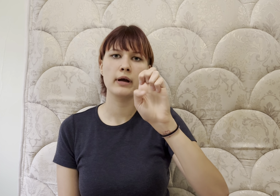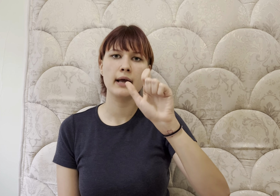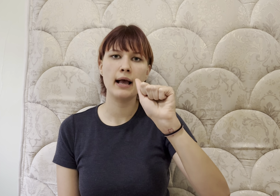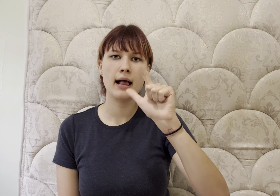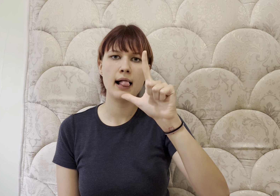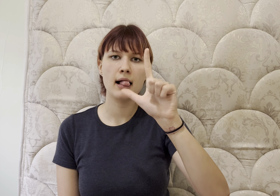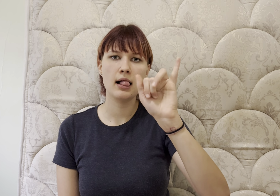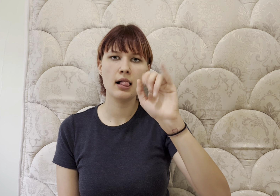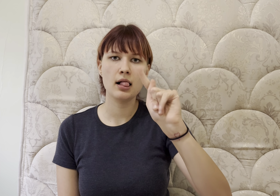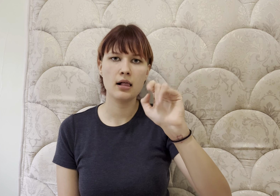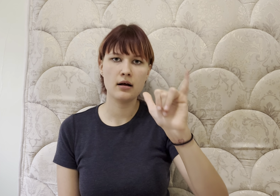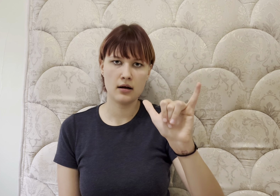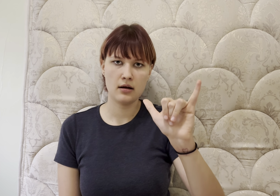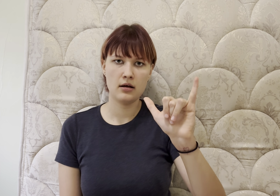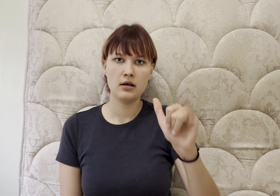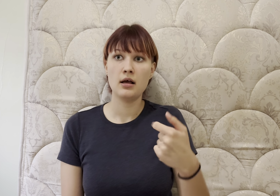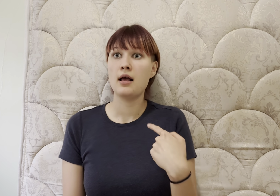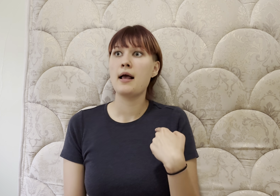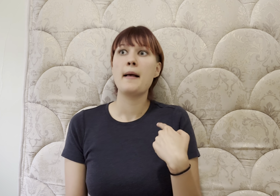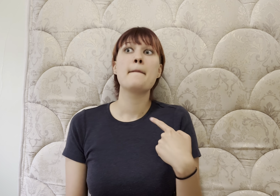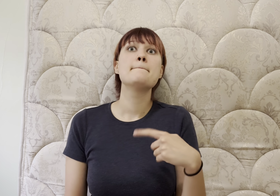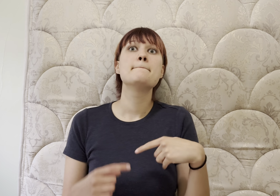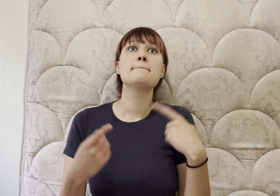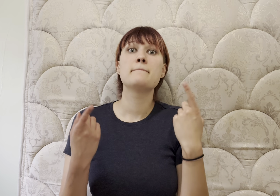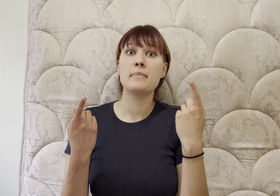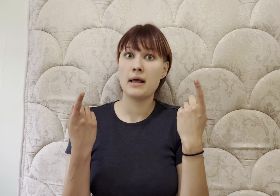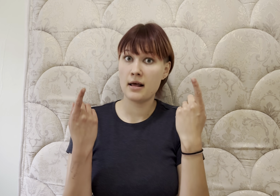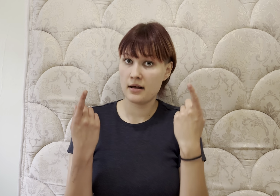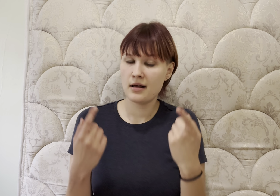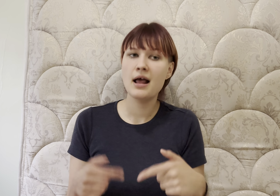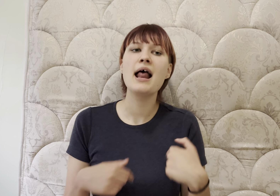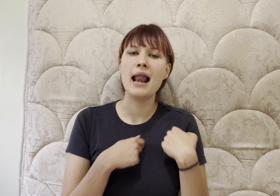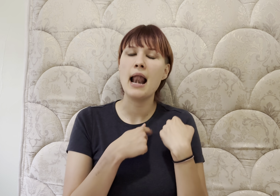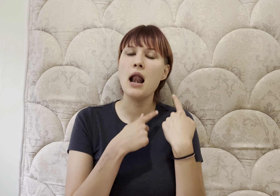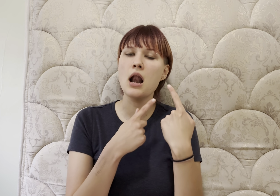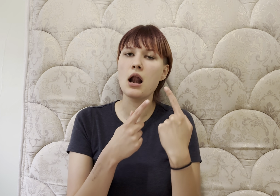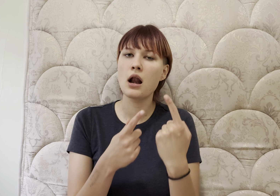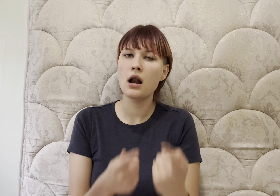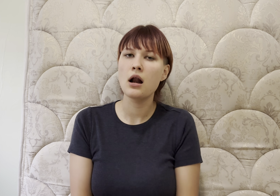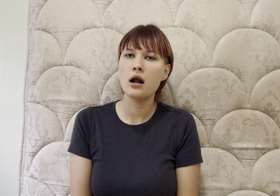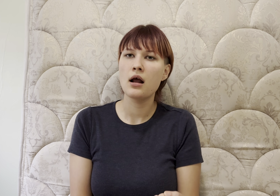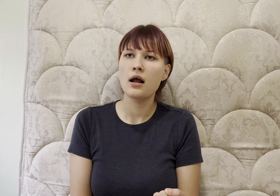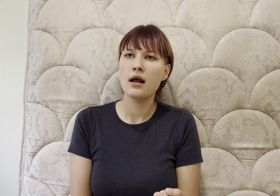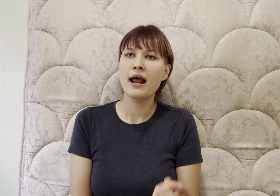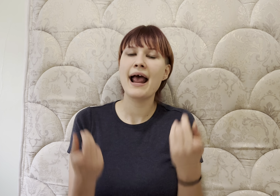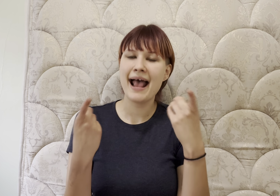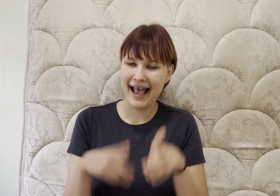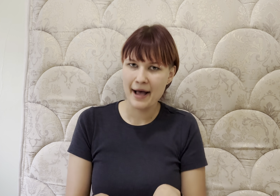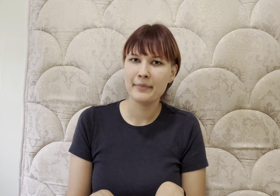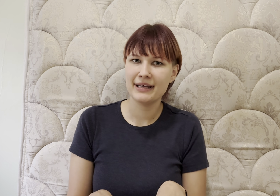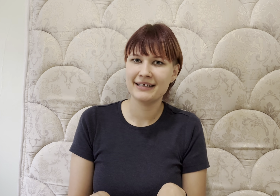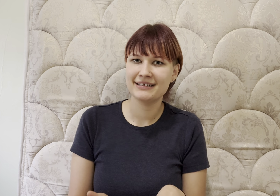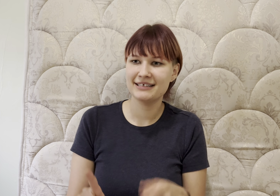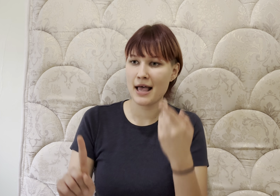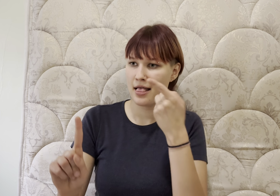helpful for low cognitive functioning people, maybe folks with autism or some sort of